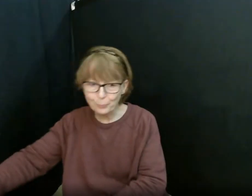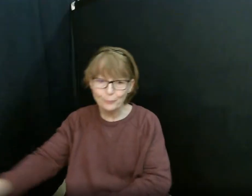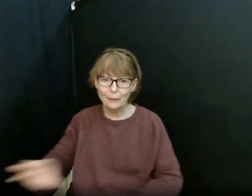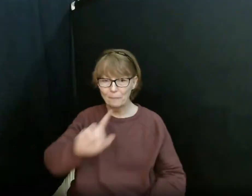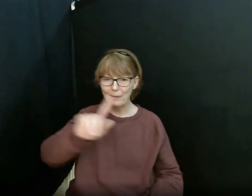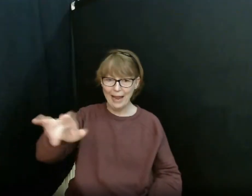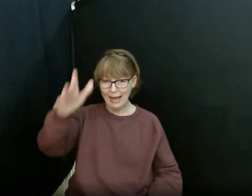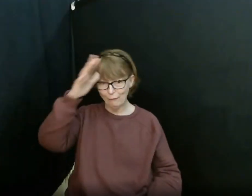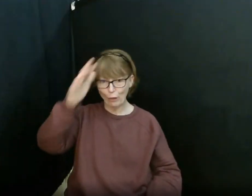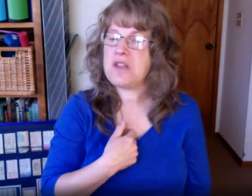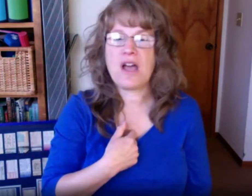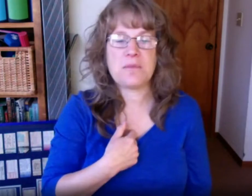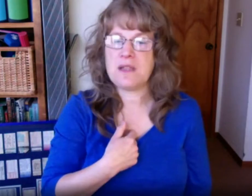So what I say, not me,